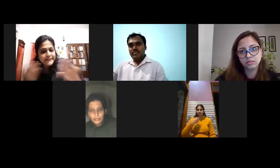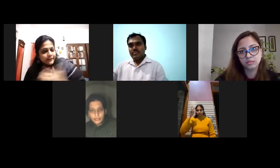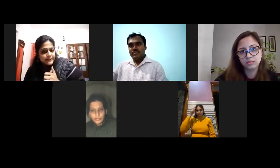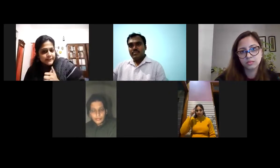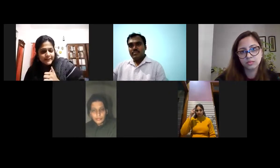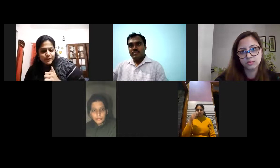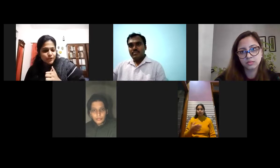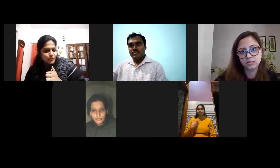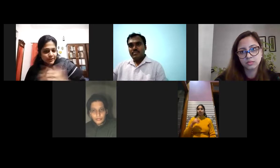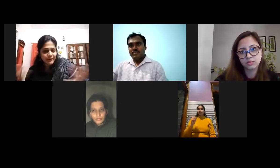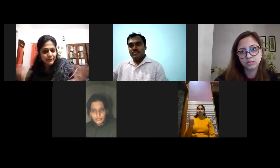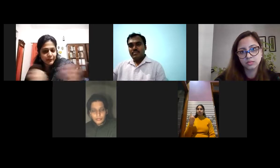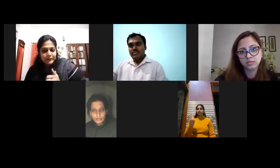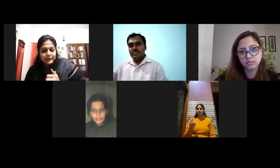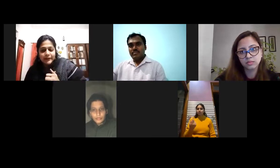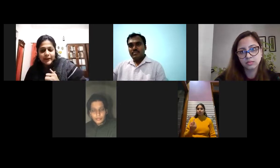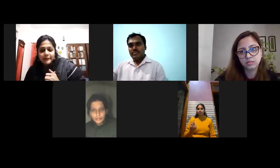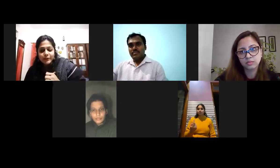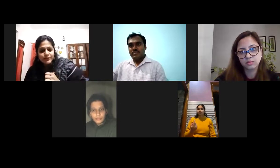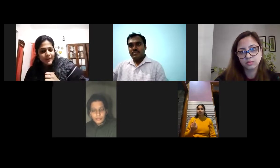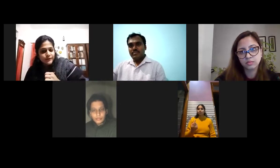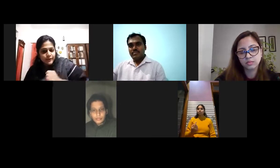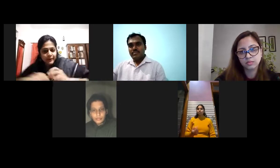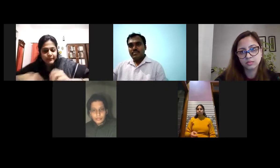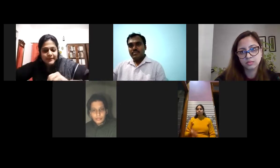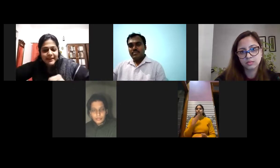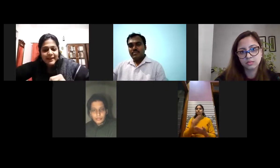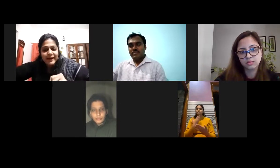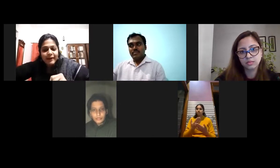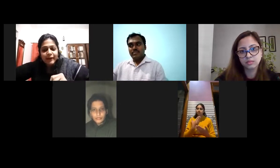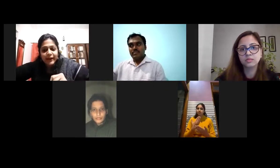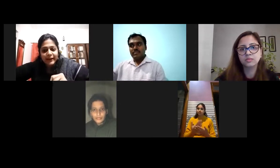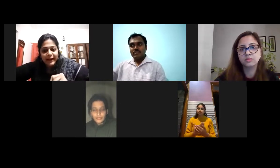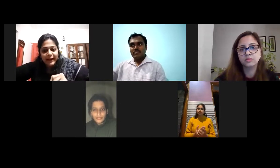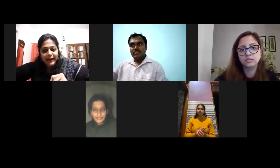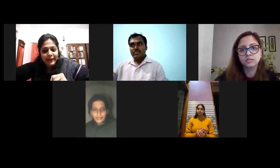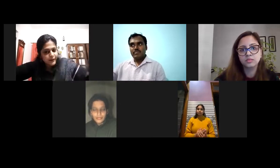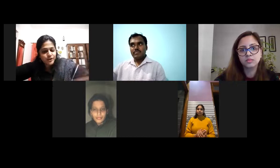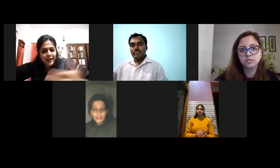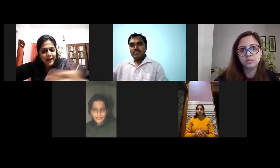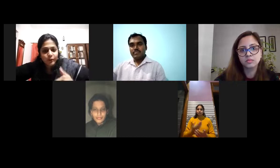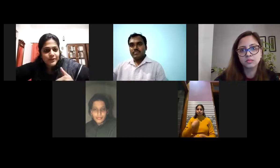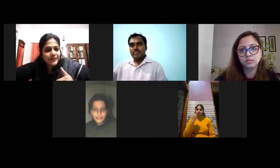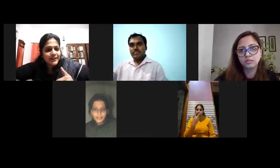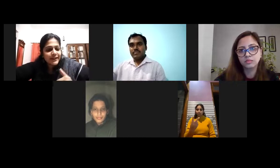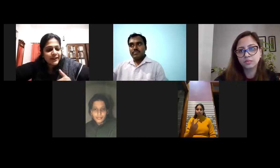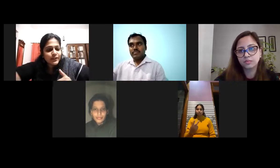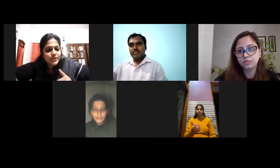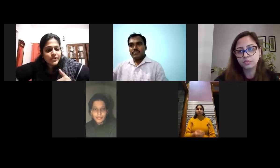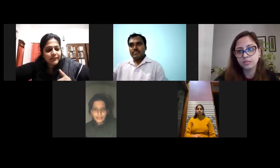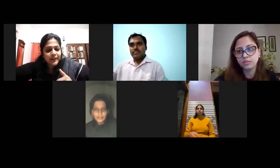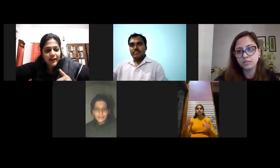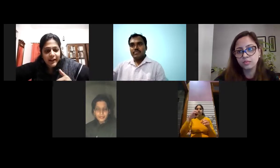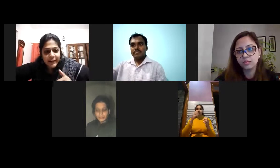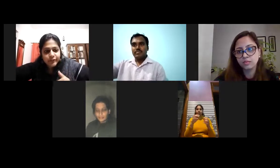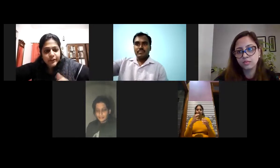once again reiterating with generosity a great amount of thanks for their papers, while I'm looking into the chat box to see